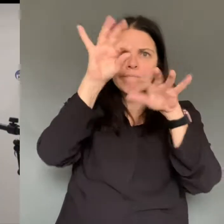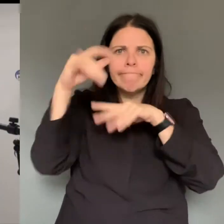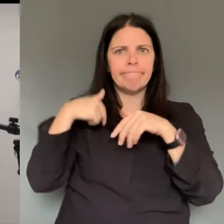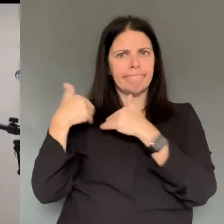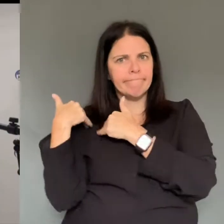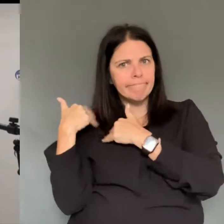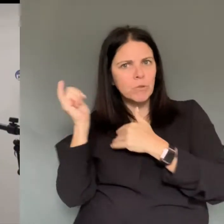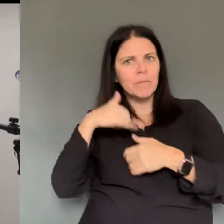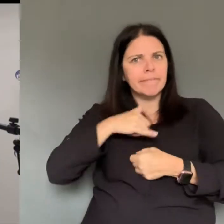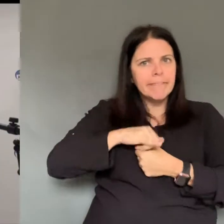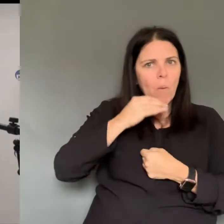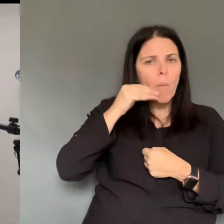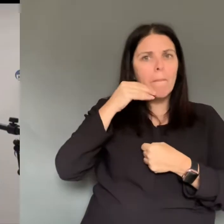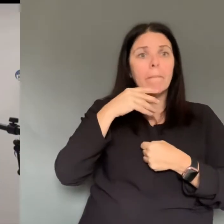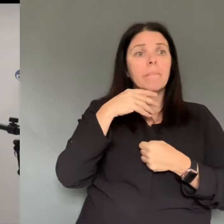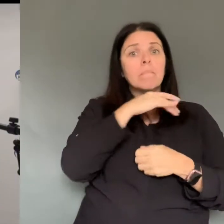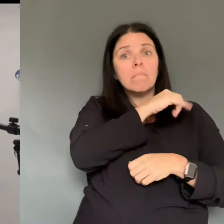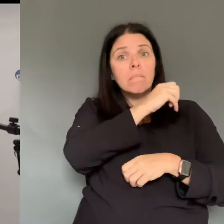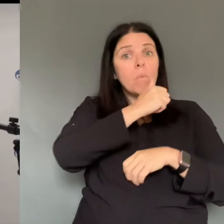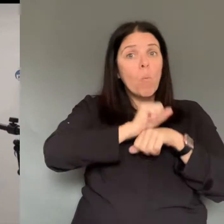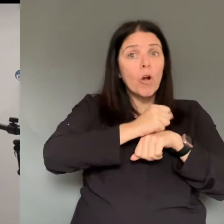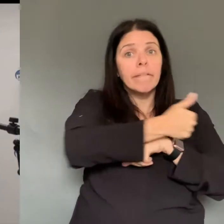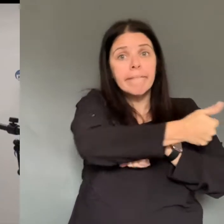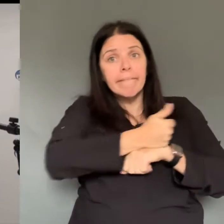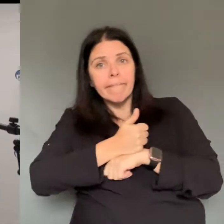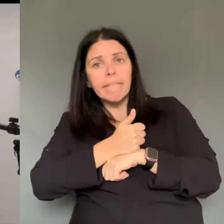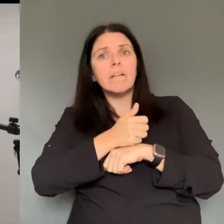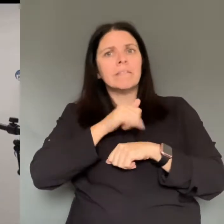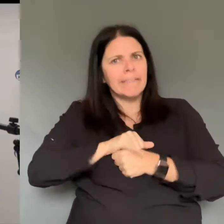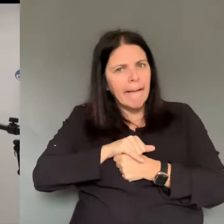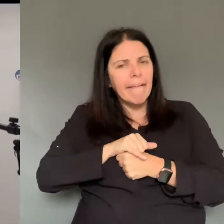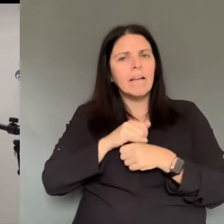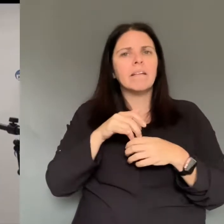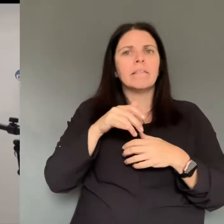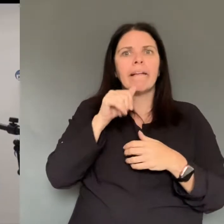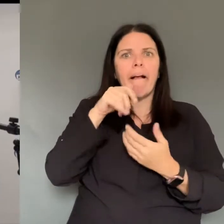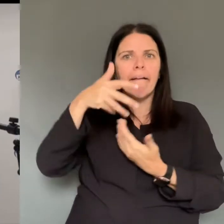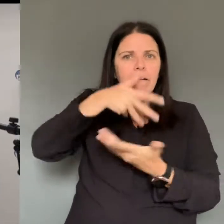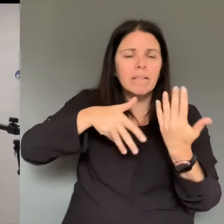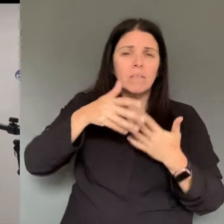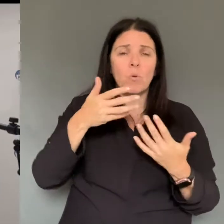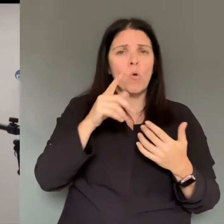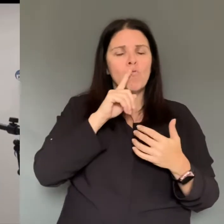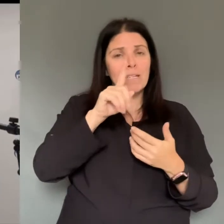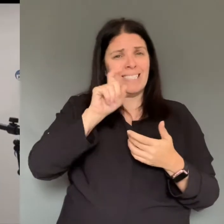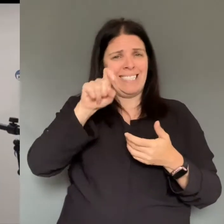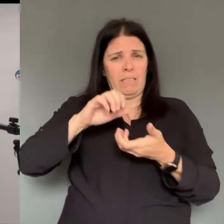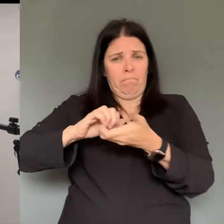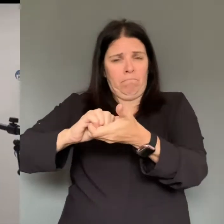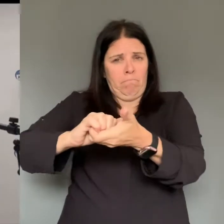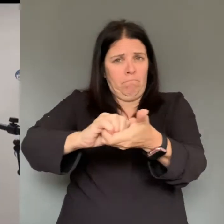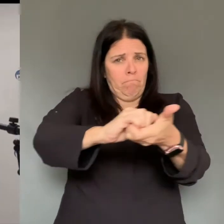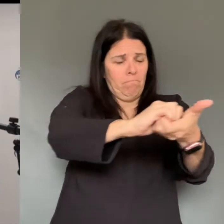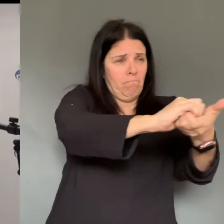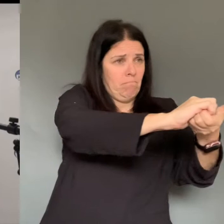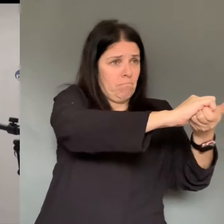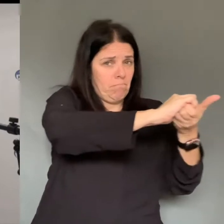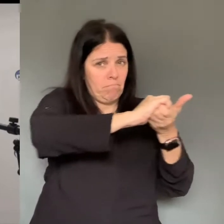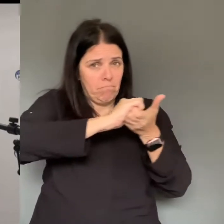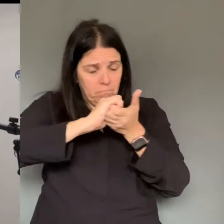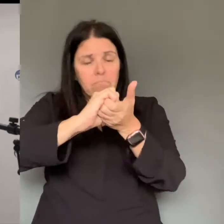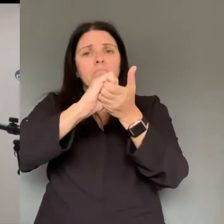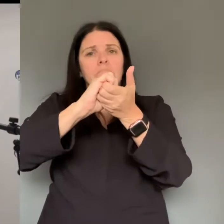Okay, who? Oh, Dr. Ahmed? Okay, Nelson? Yeah, sure. So Dr. Ahmed, just to follow on what you just